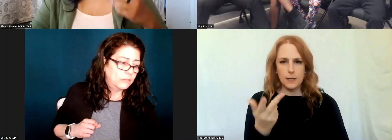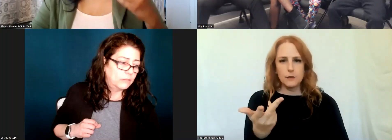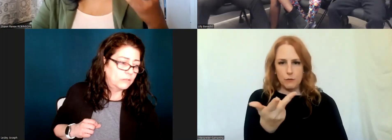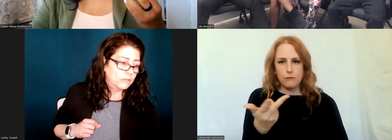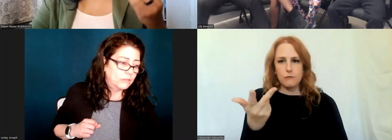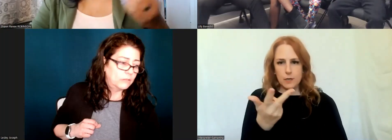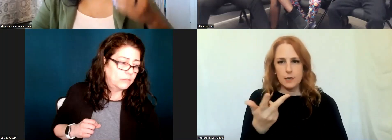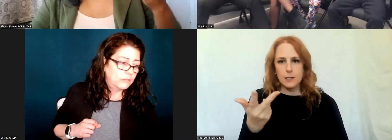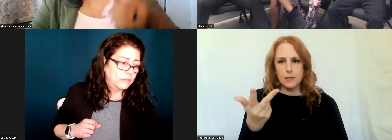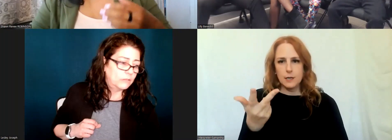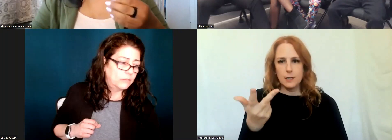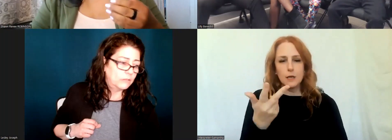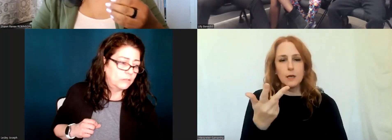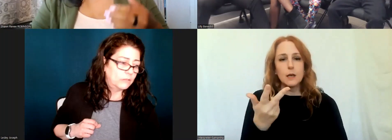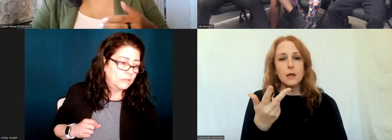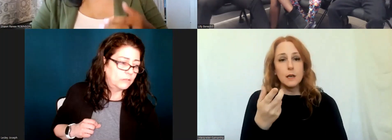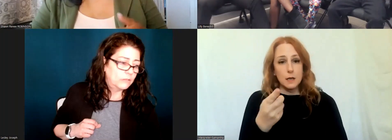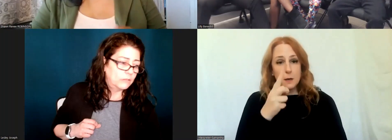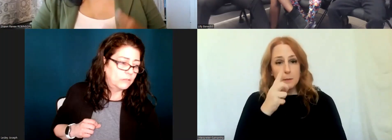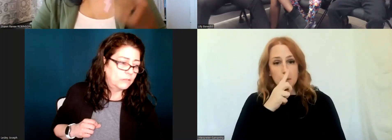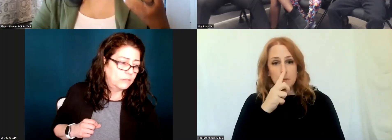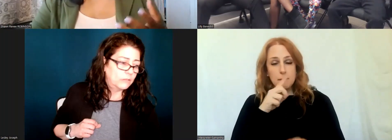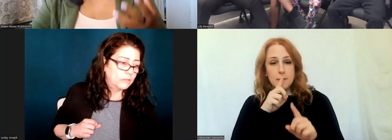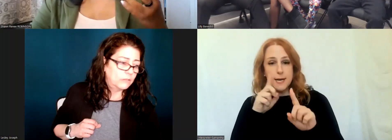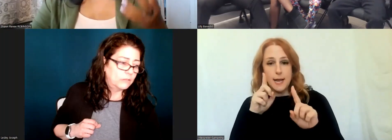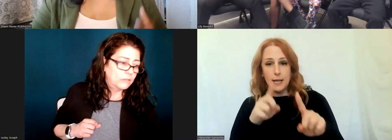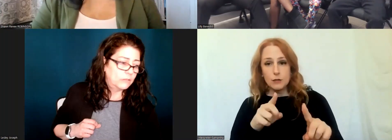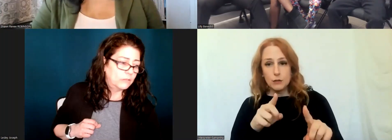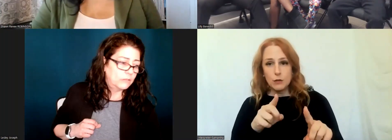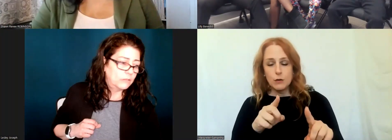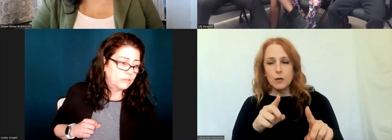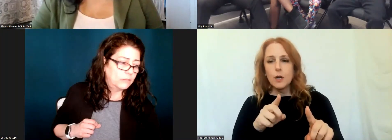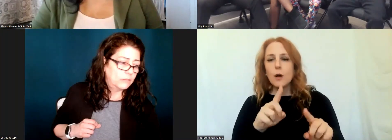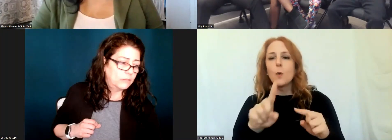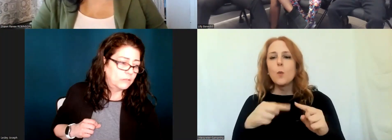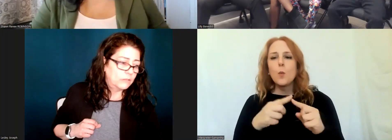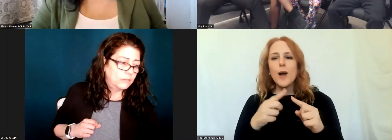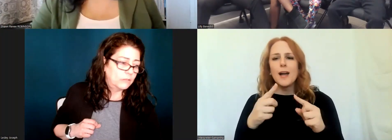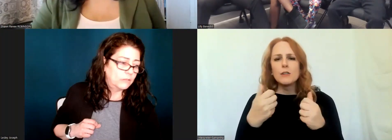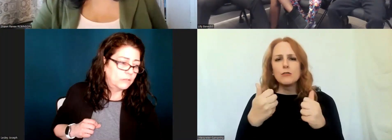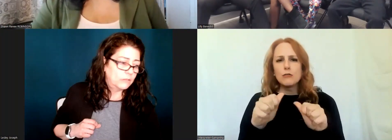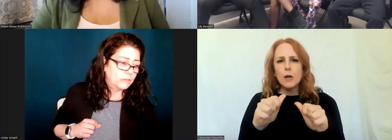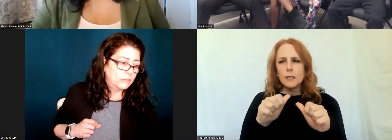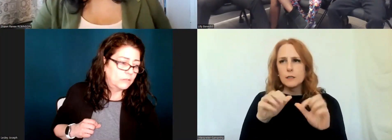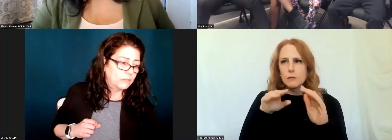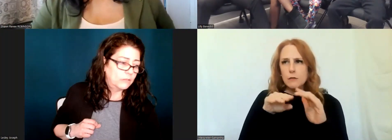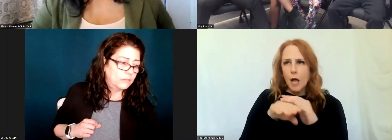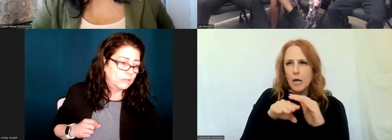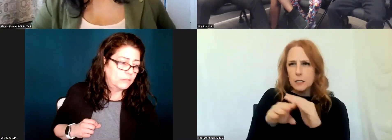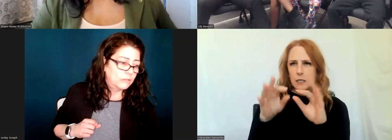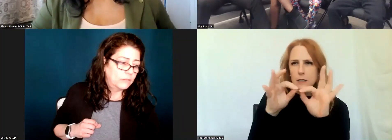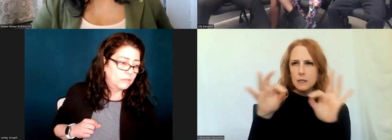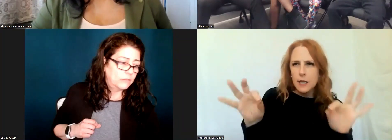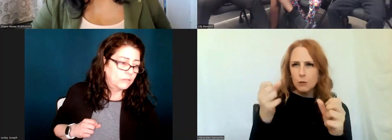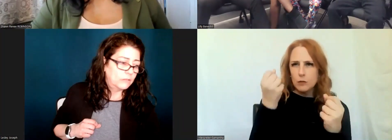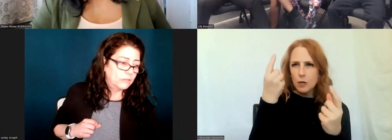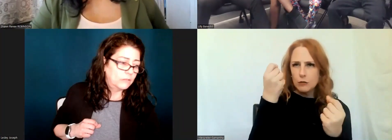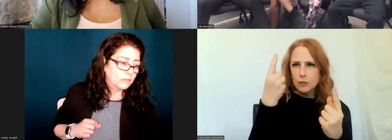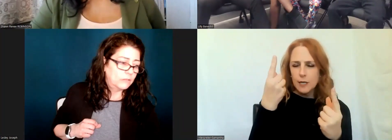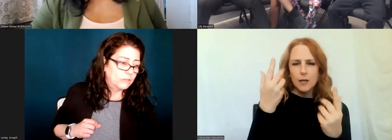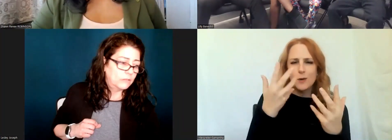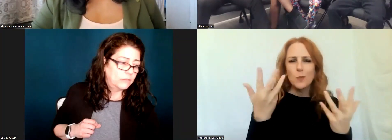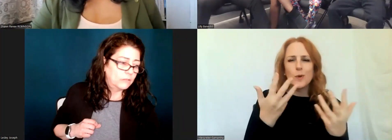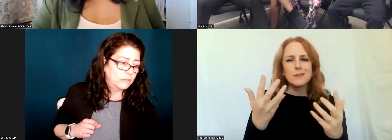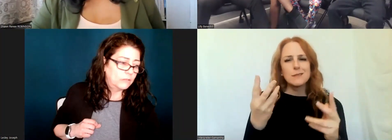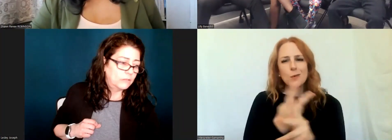Great. So if you guys can answer that question, what's the greatest challenge for language access for you guys